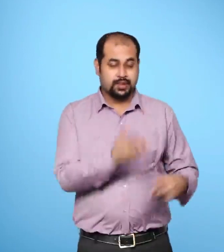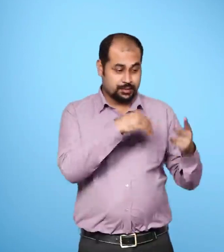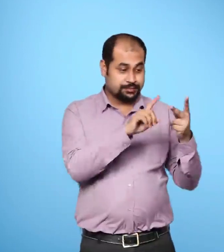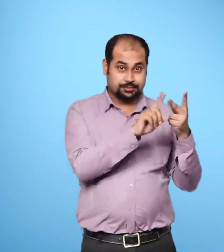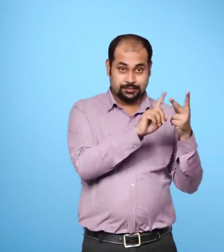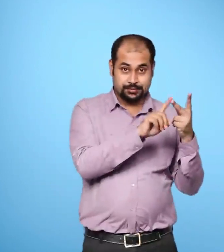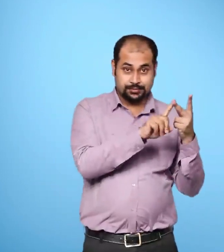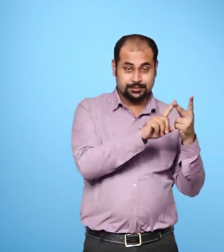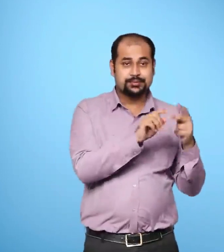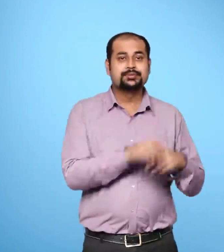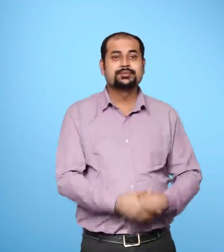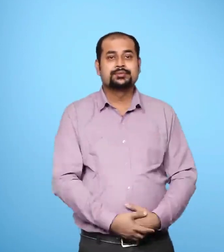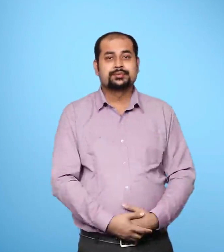Question 2.